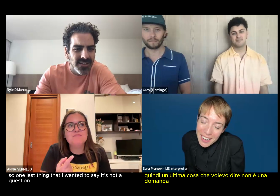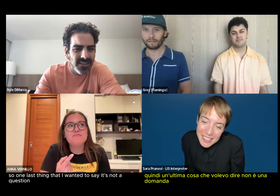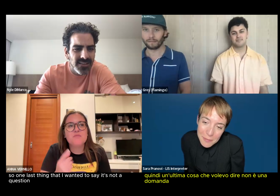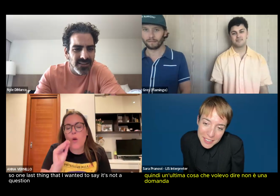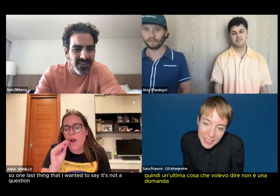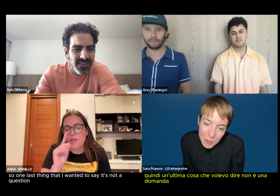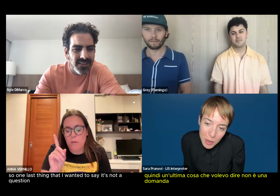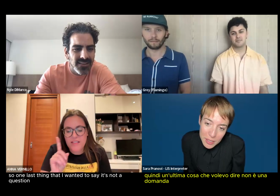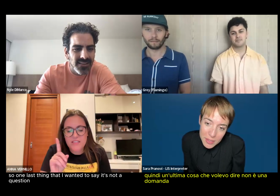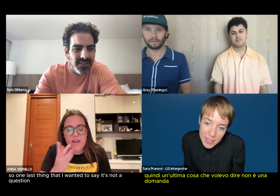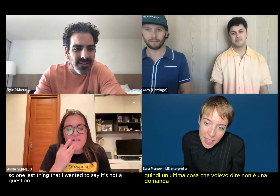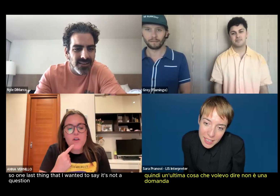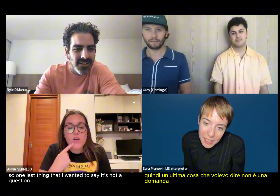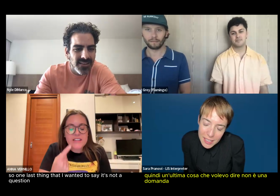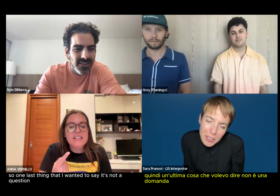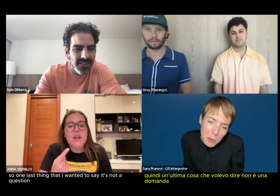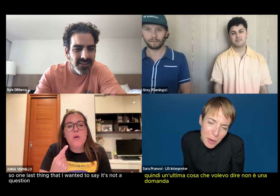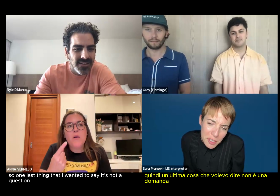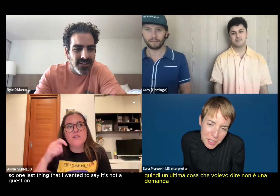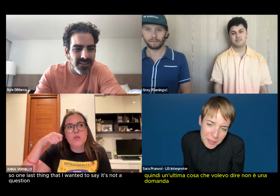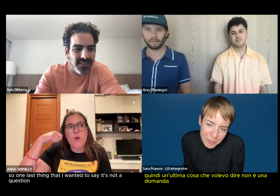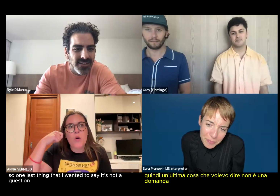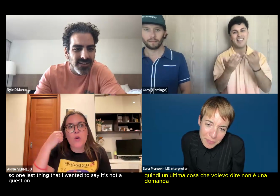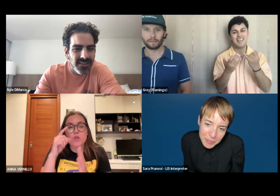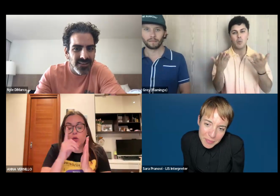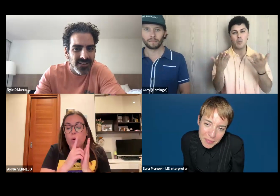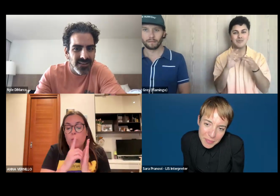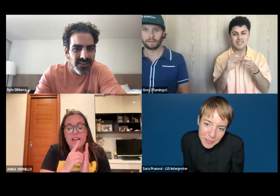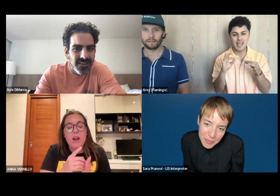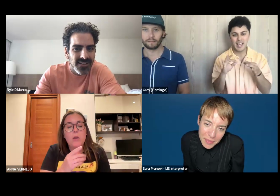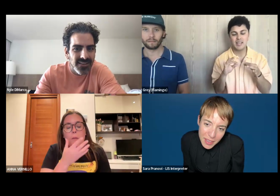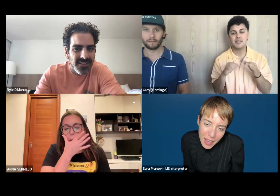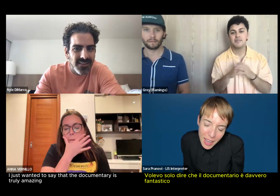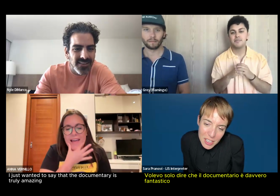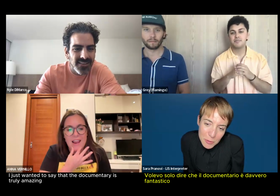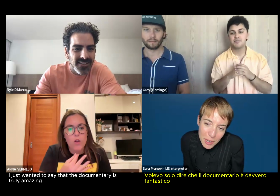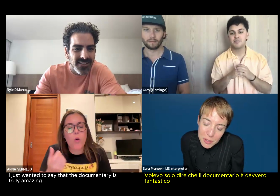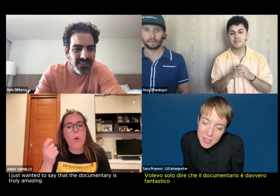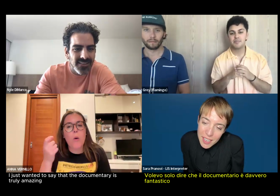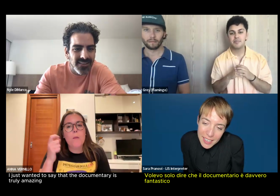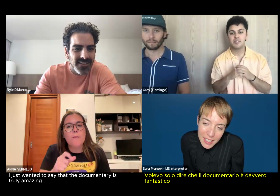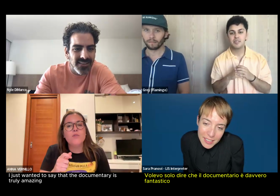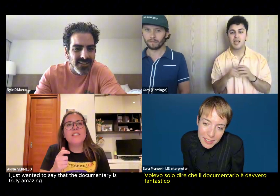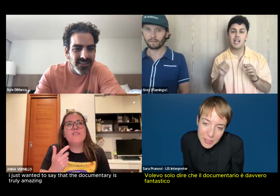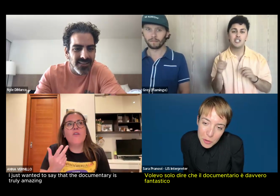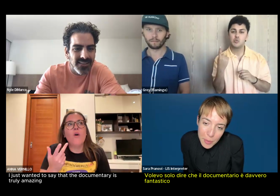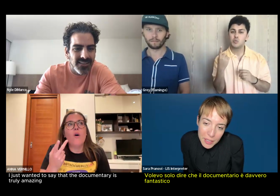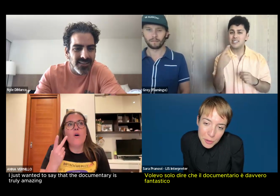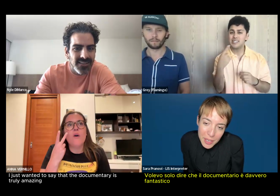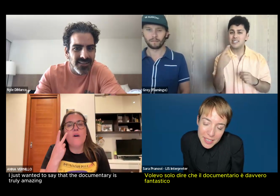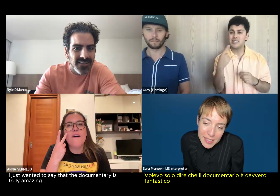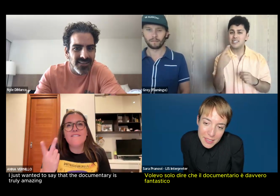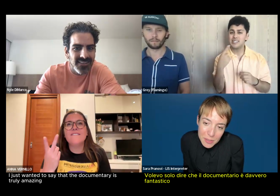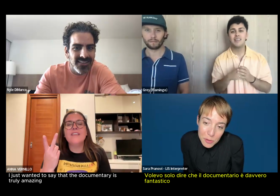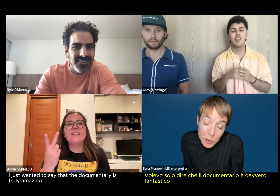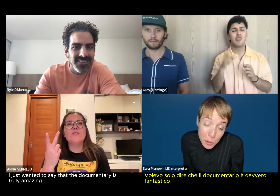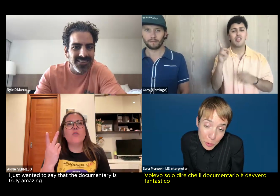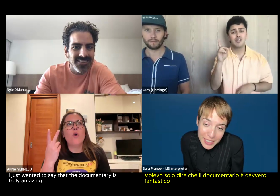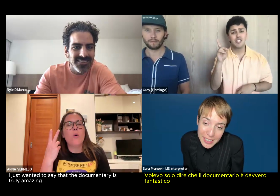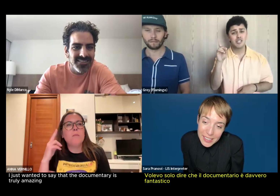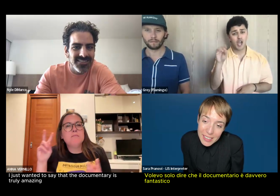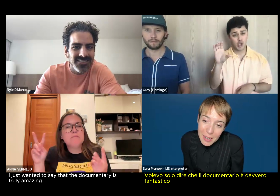So one last thing that I wanted to say, it's not a question. I just wanted to say that the documentary